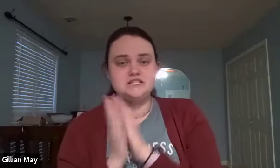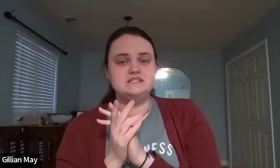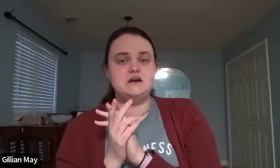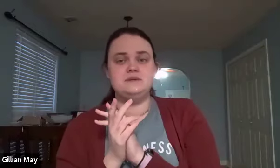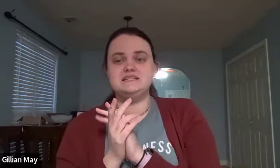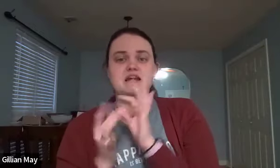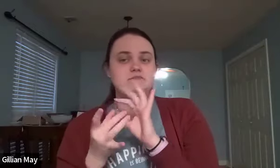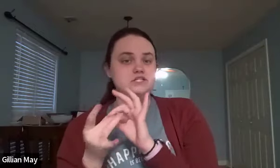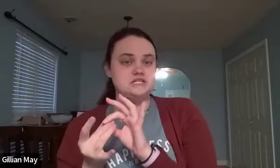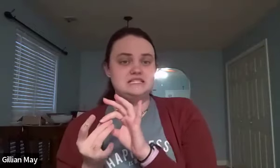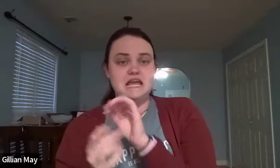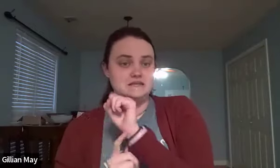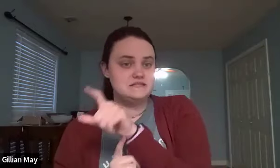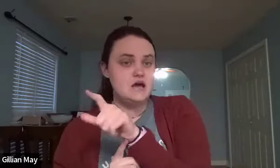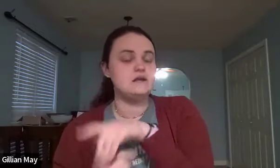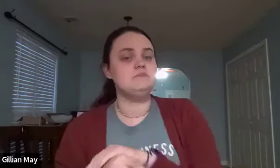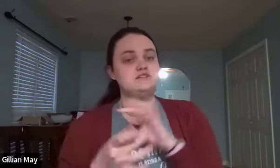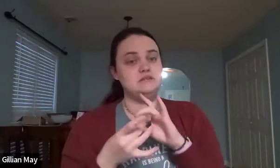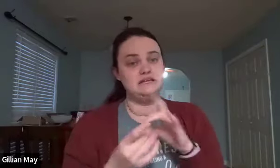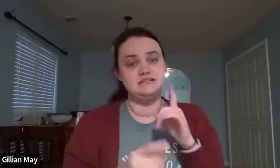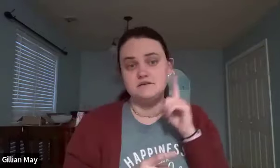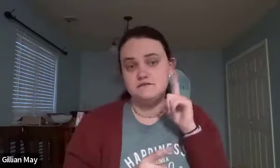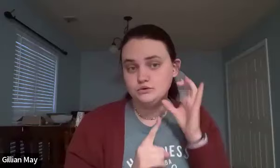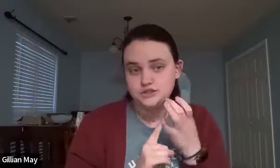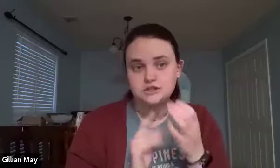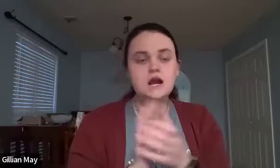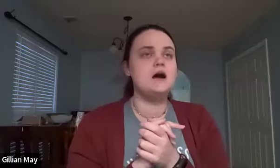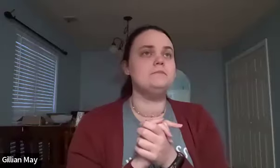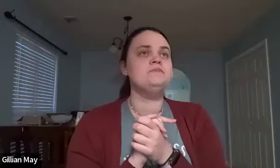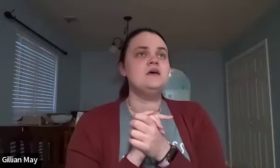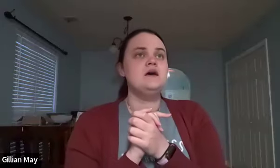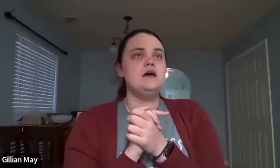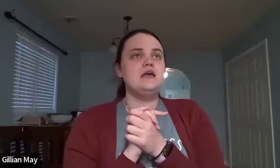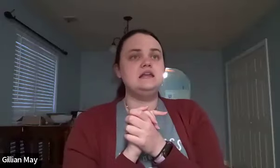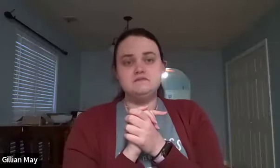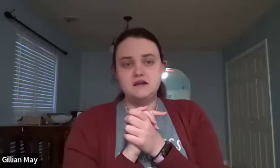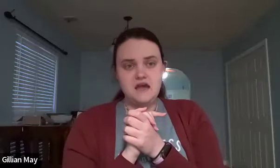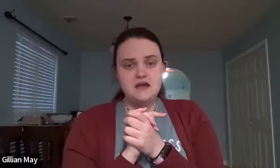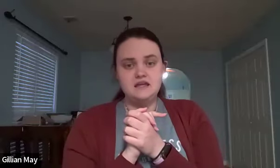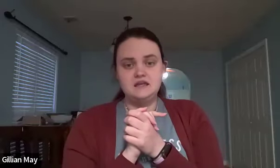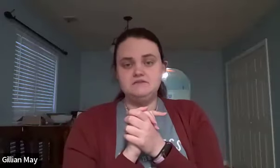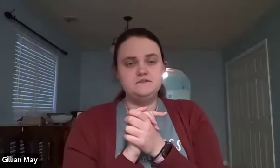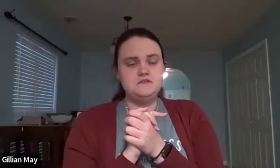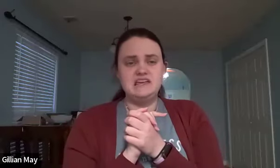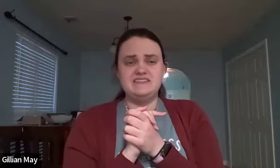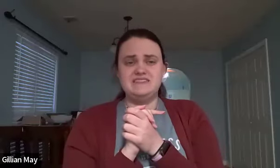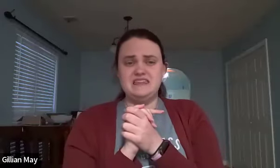questions, it doesn't have to be just ASL. It can be also related to deaf culture, anything like that. Even if you think, is